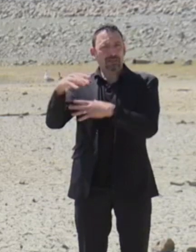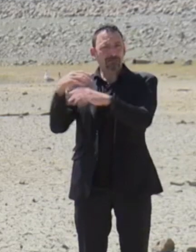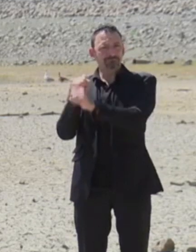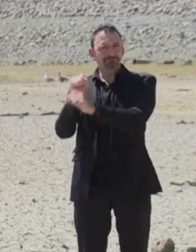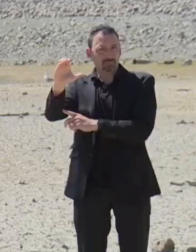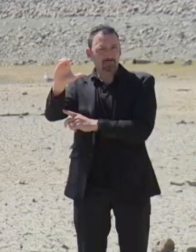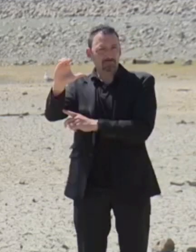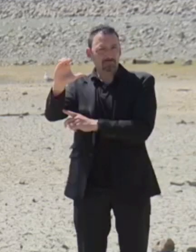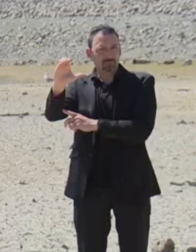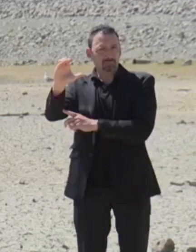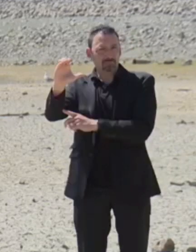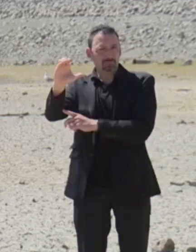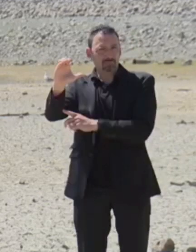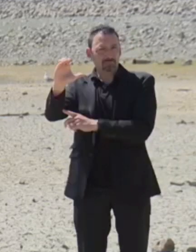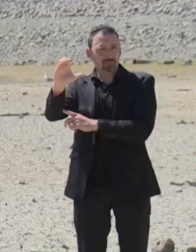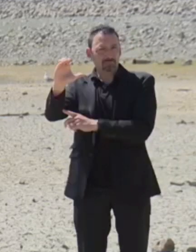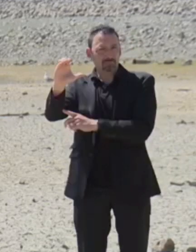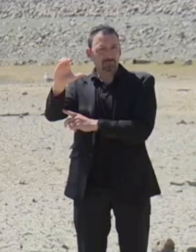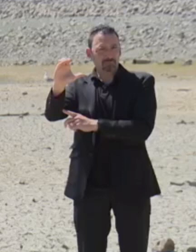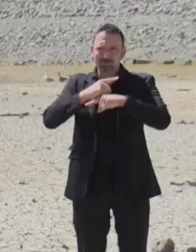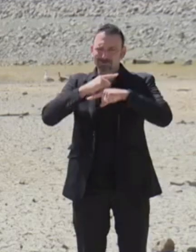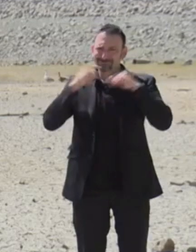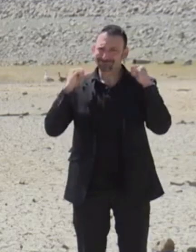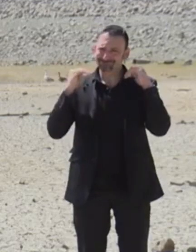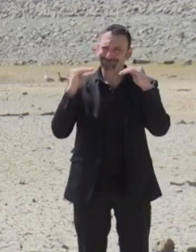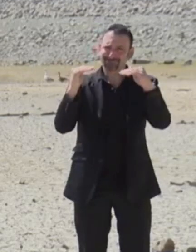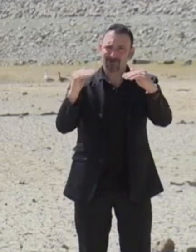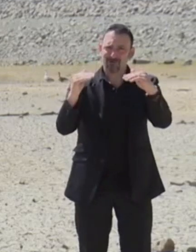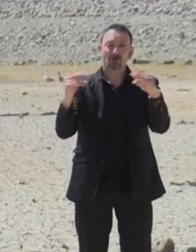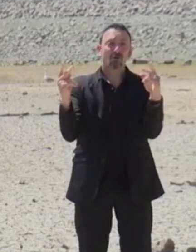years. The current drought on record is